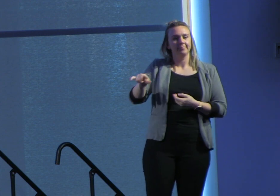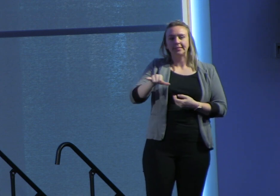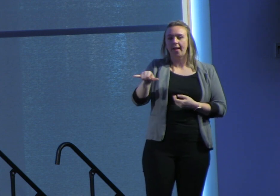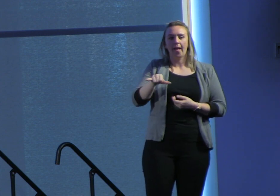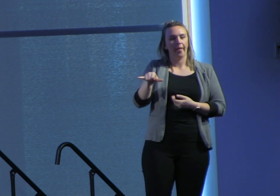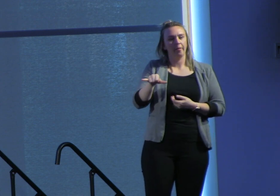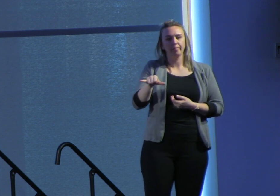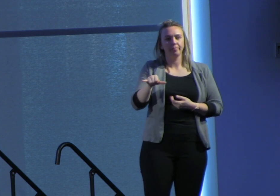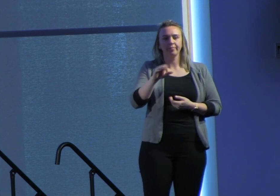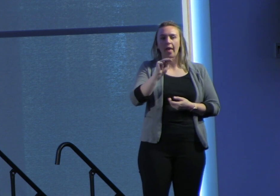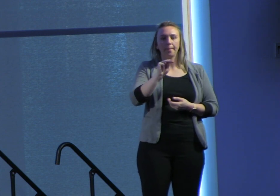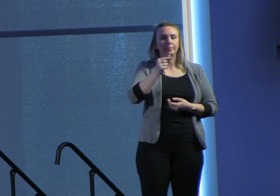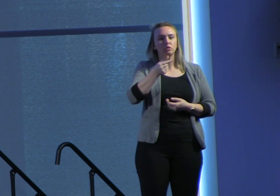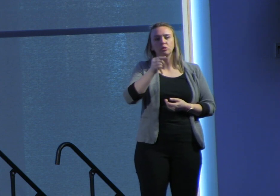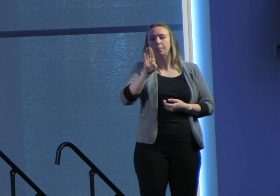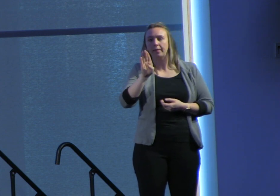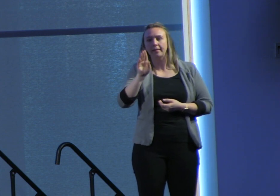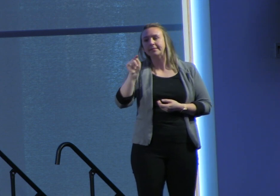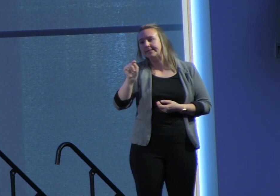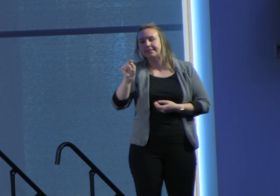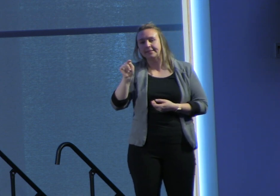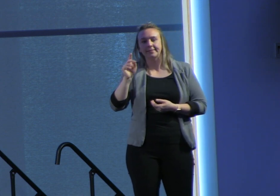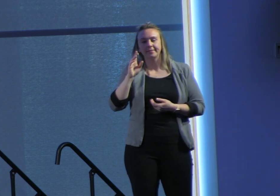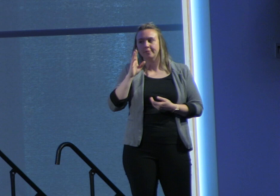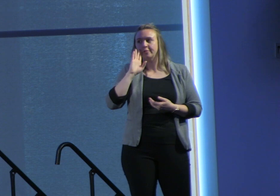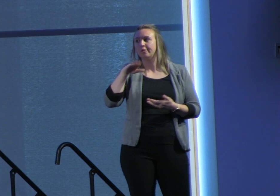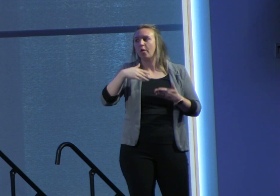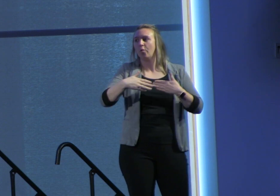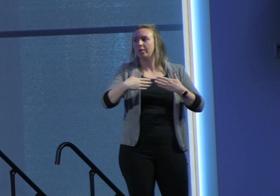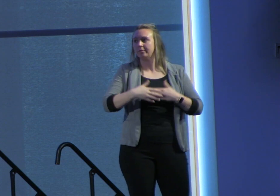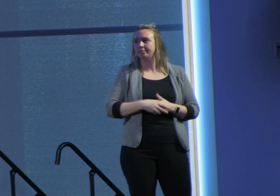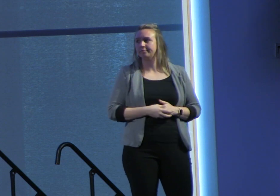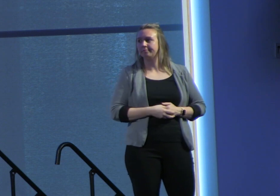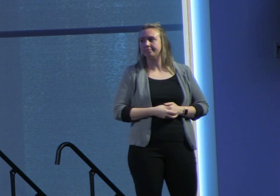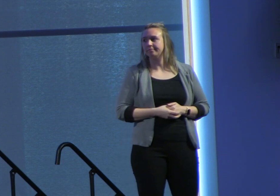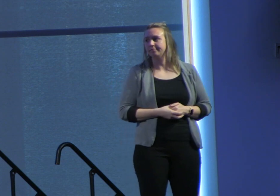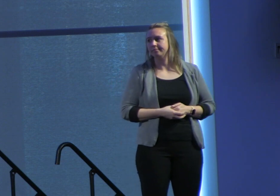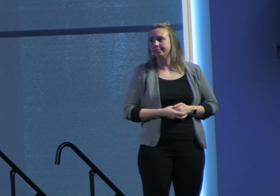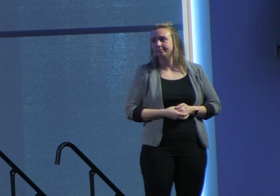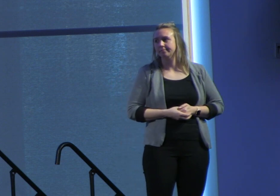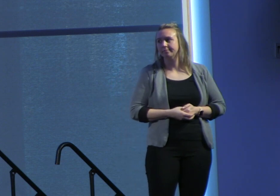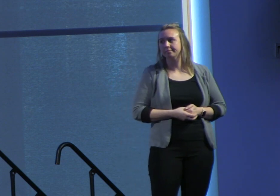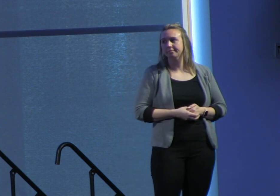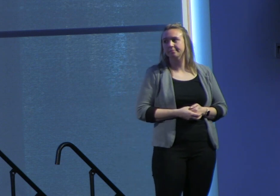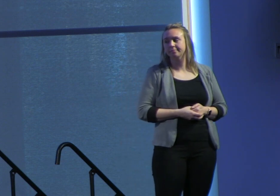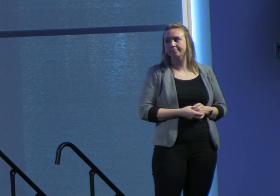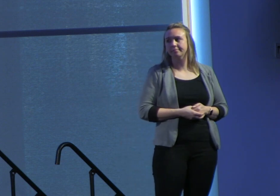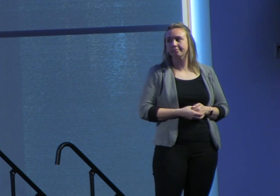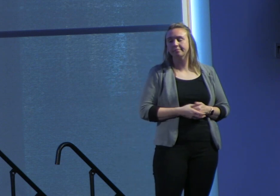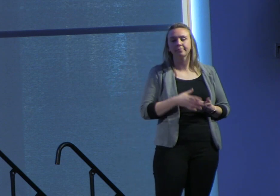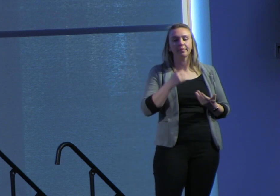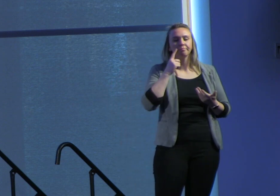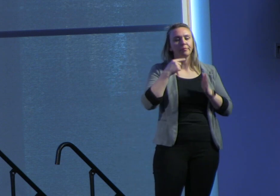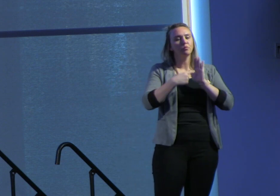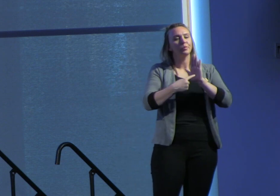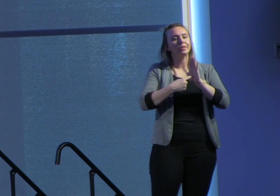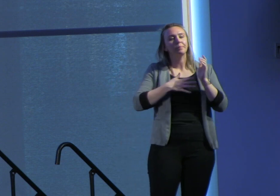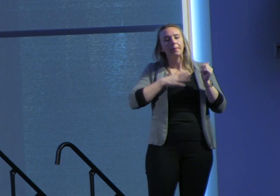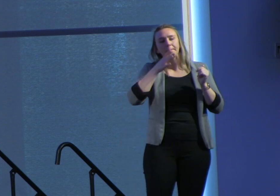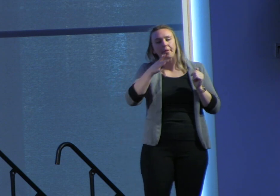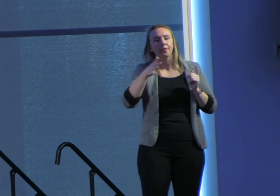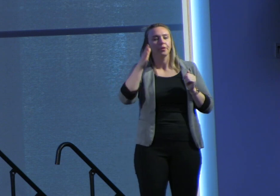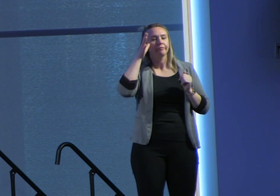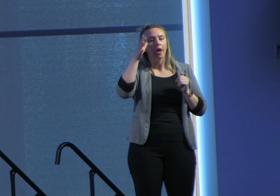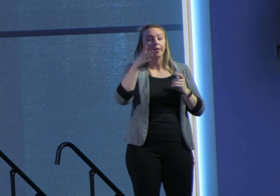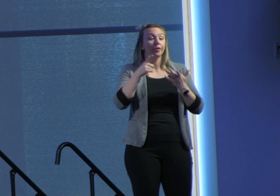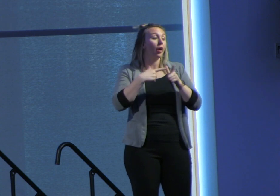they have them G, B, T. What my mother, father, and the next car